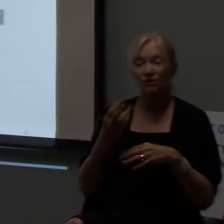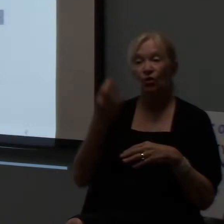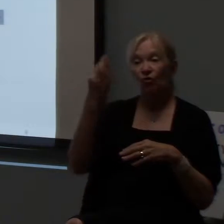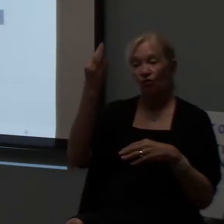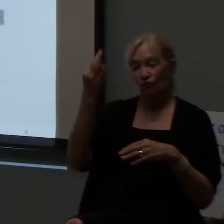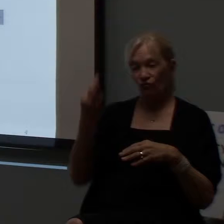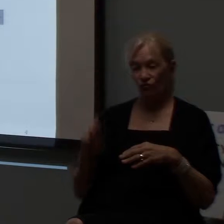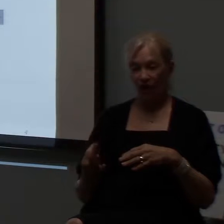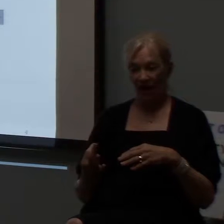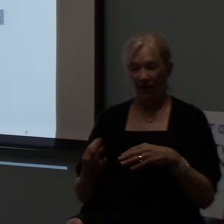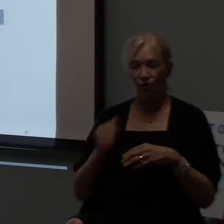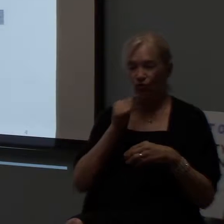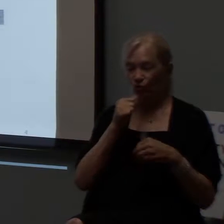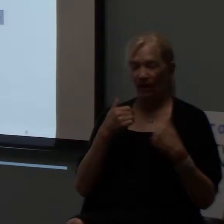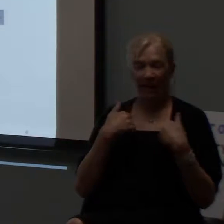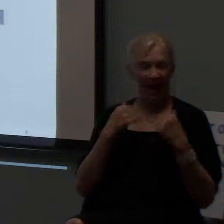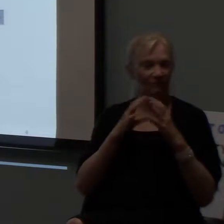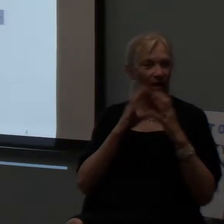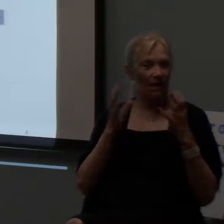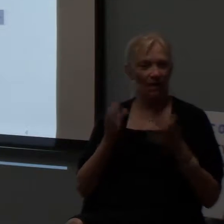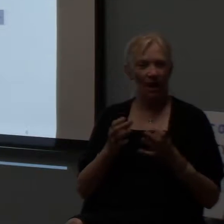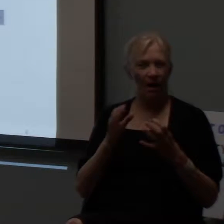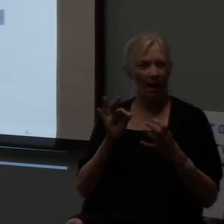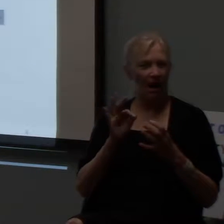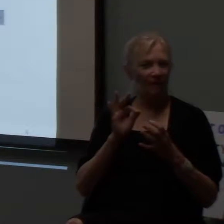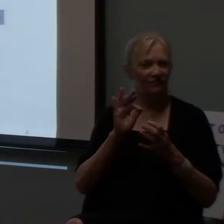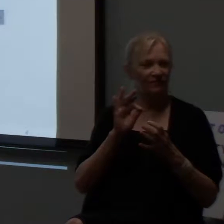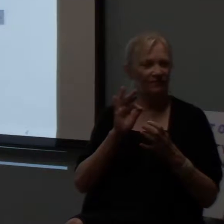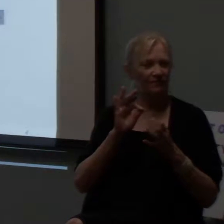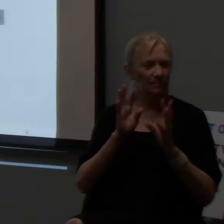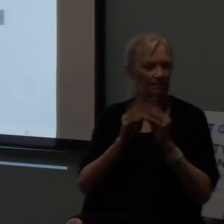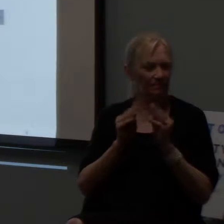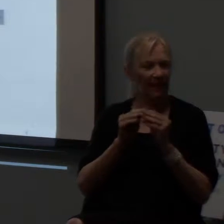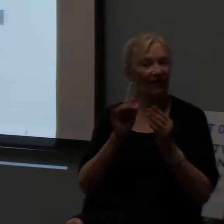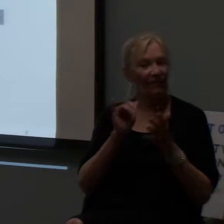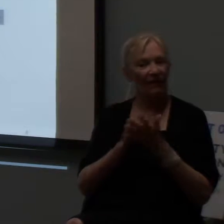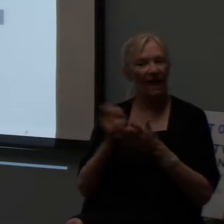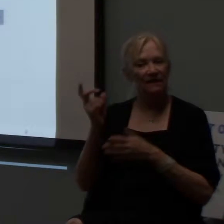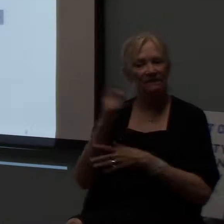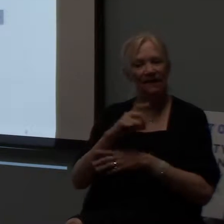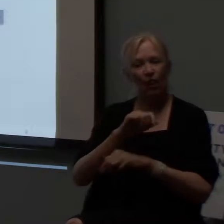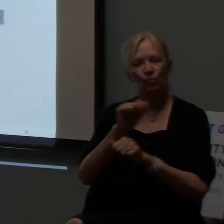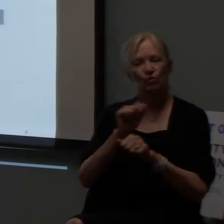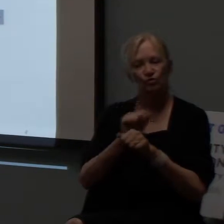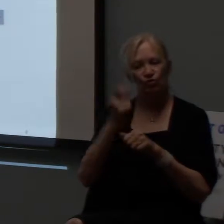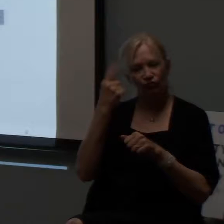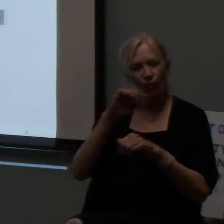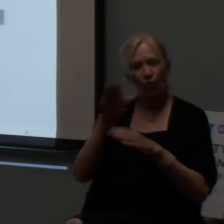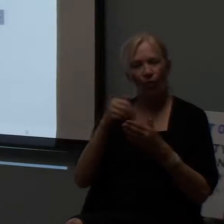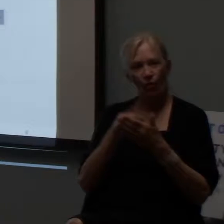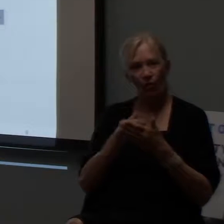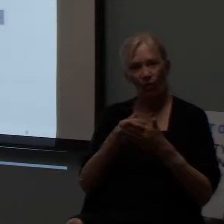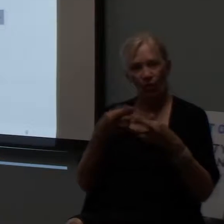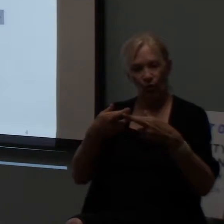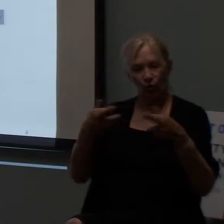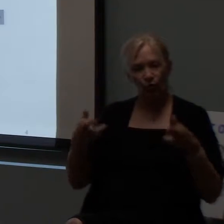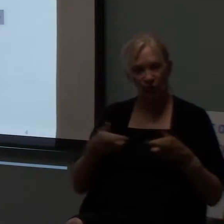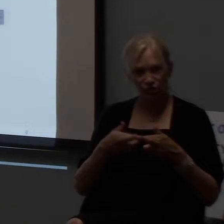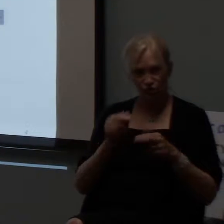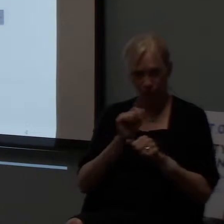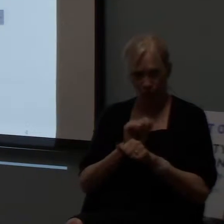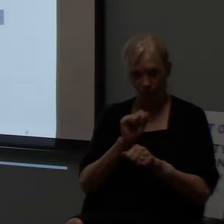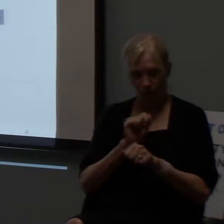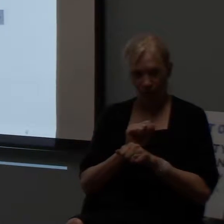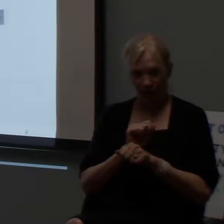we generally don't have a lot of internal county business going on, but that's the day that's reserved for all of the regional work that the commissioners do.